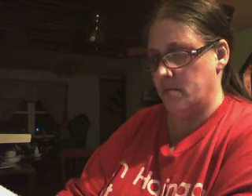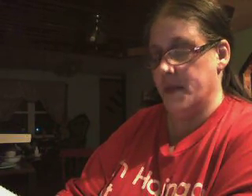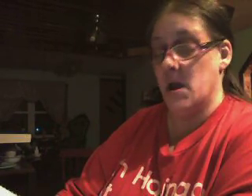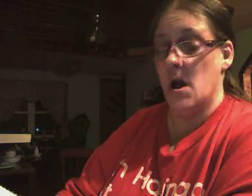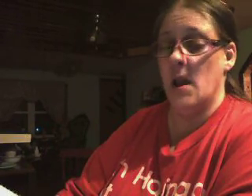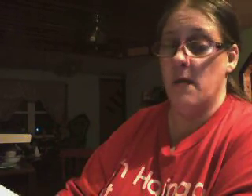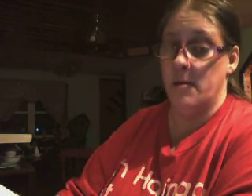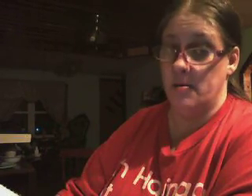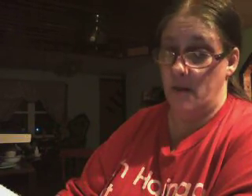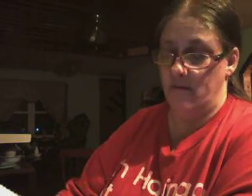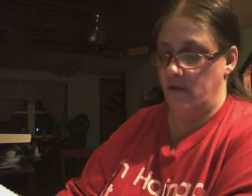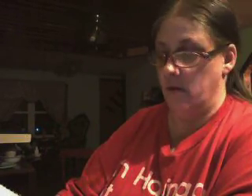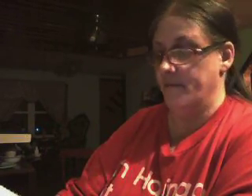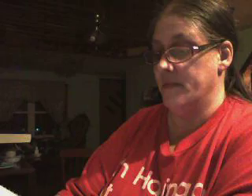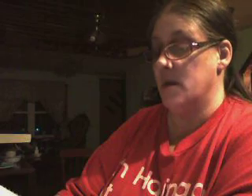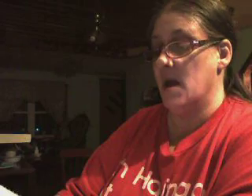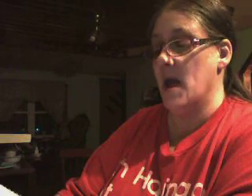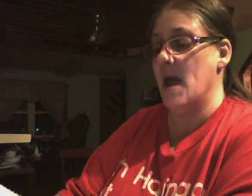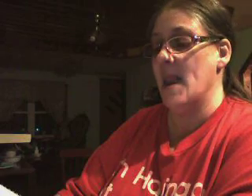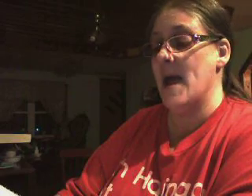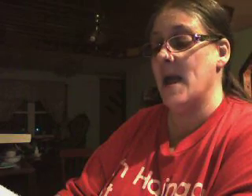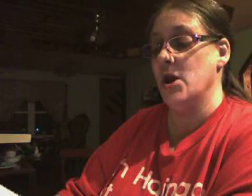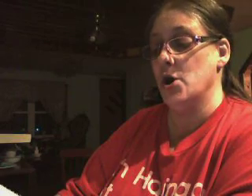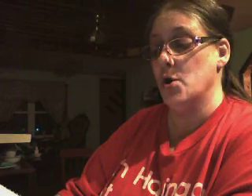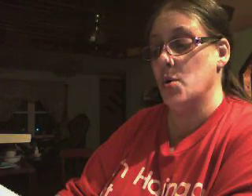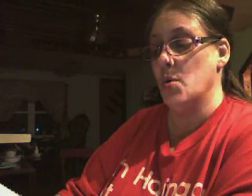Laudable? Let me spell it for you.